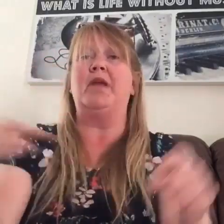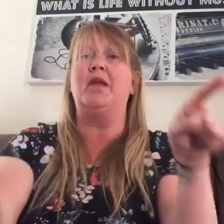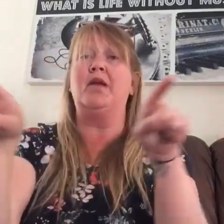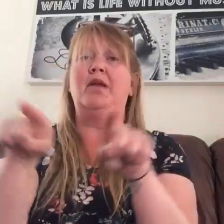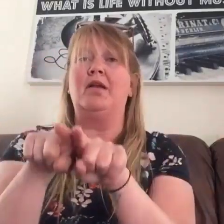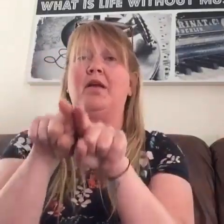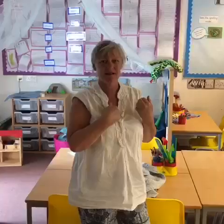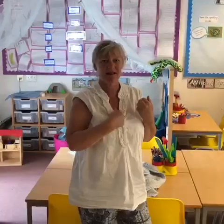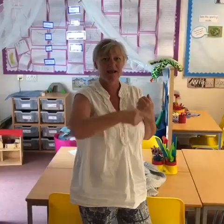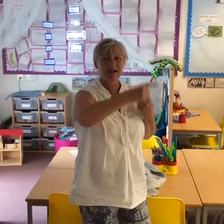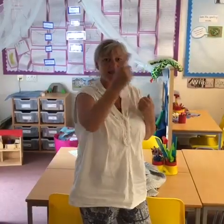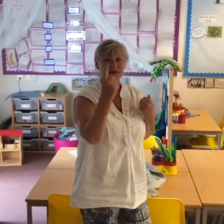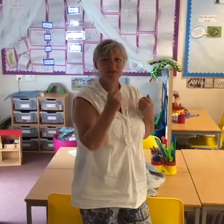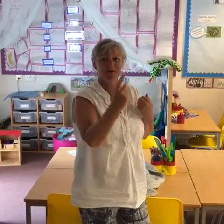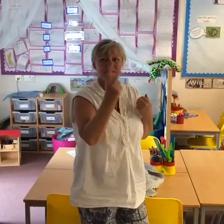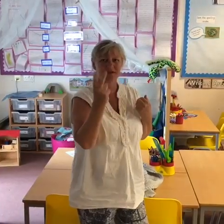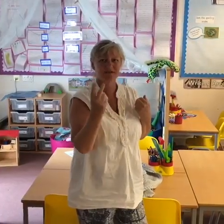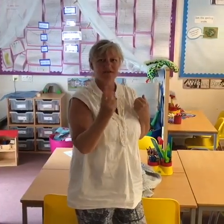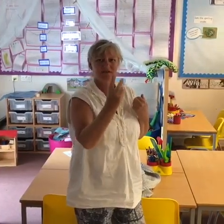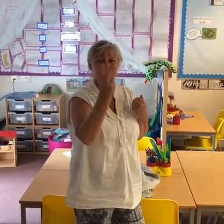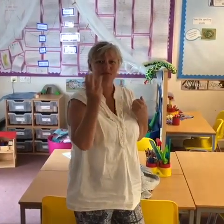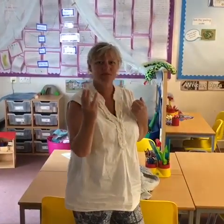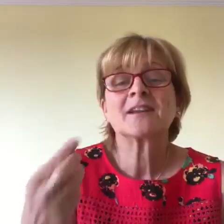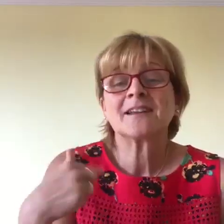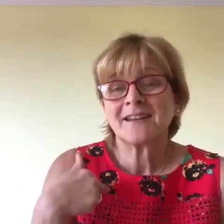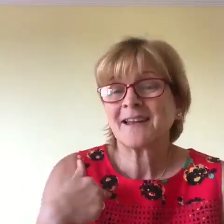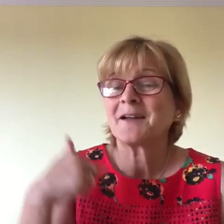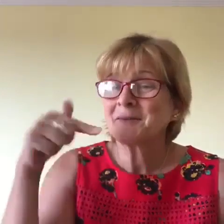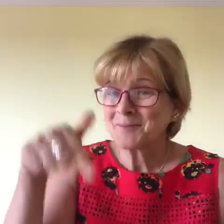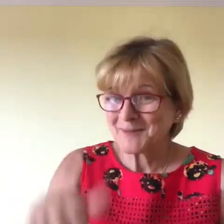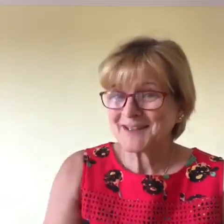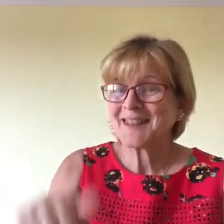me like 1, 2, 3, I'll be